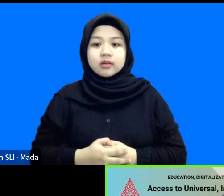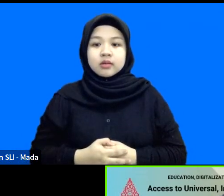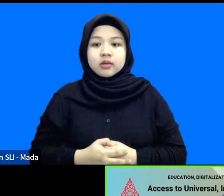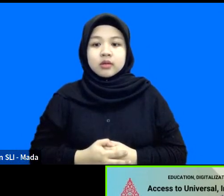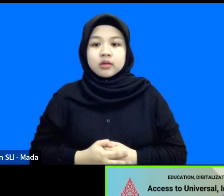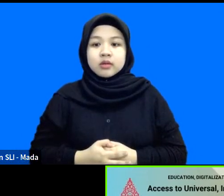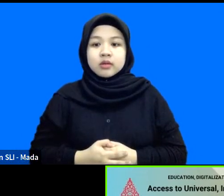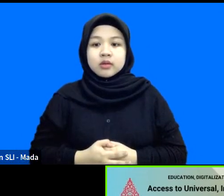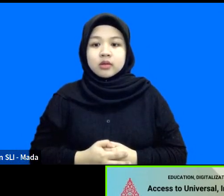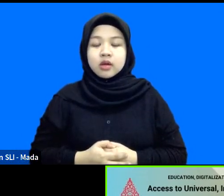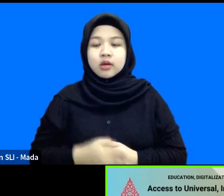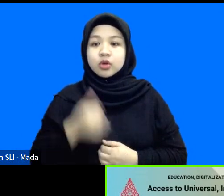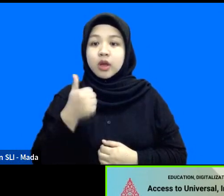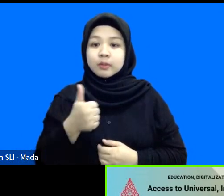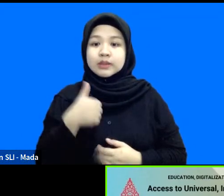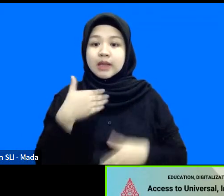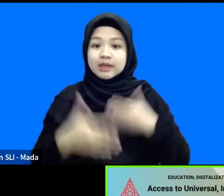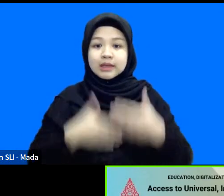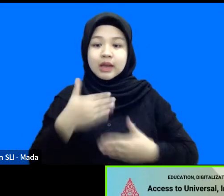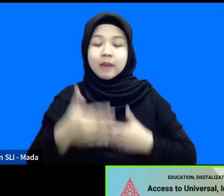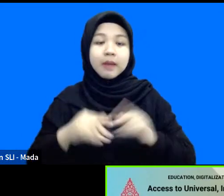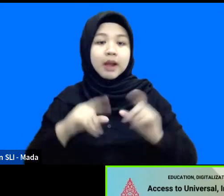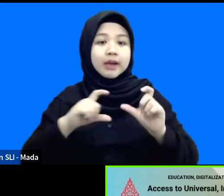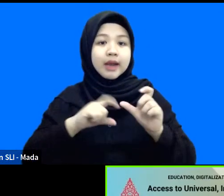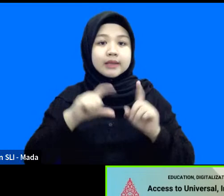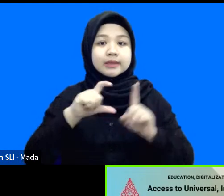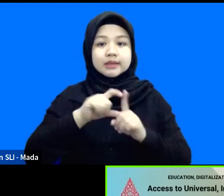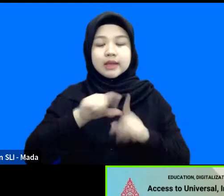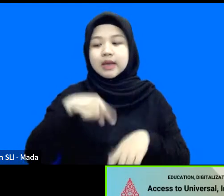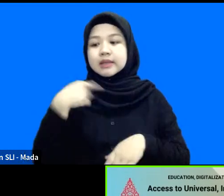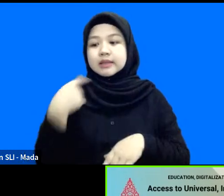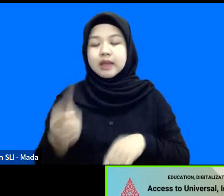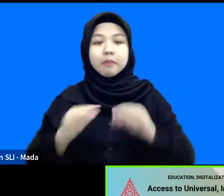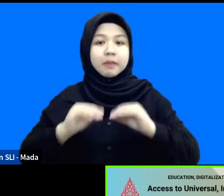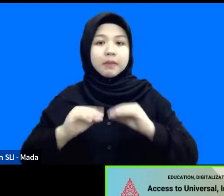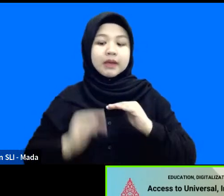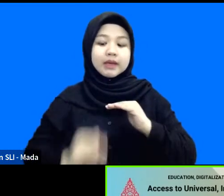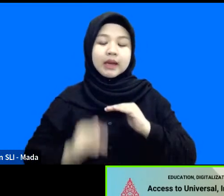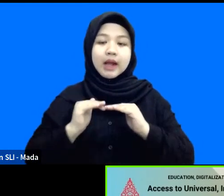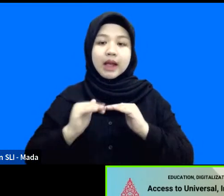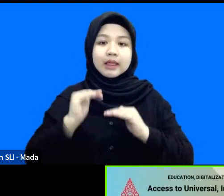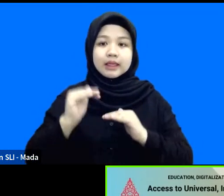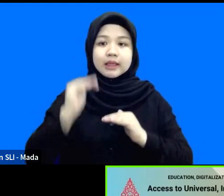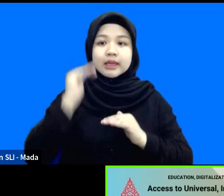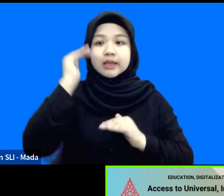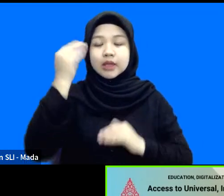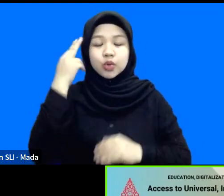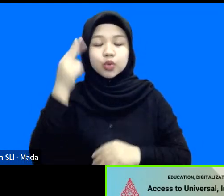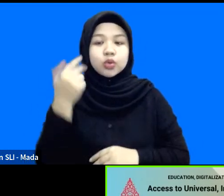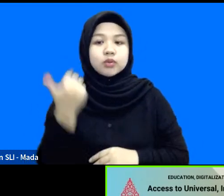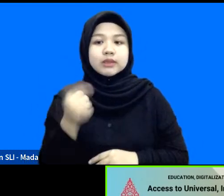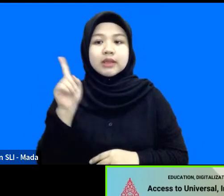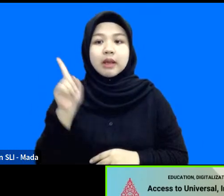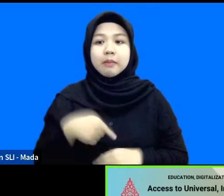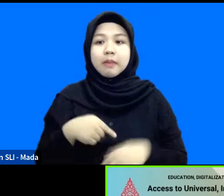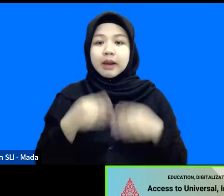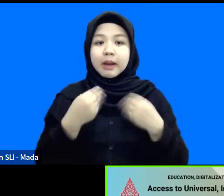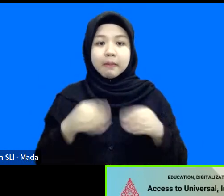involvement using culturally relevant examples and sensitive material. Those are the three things I would say.